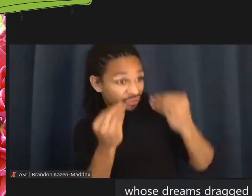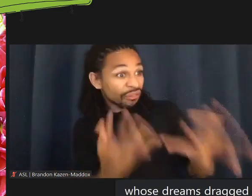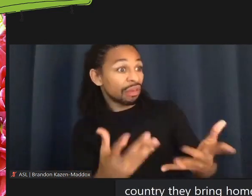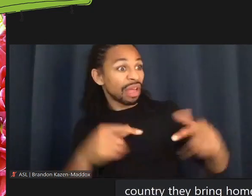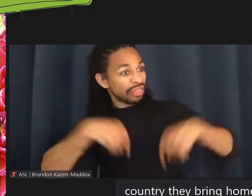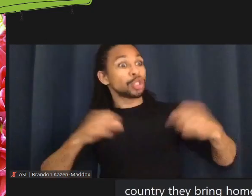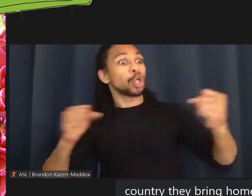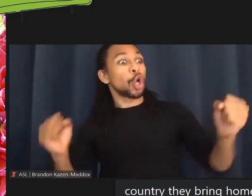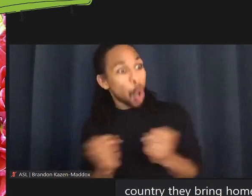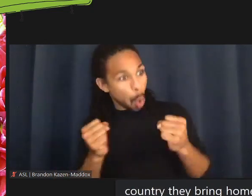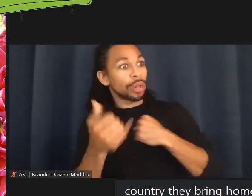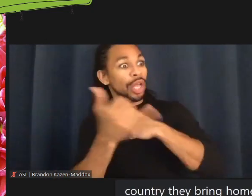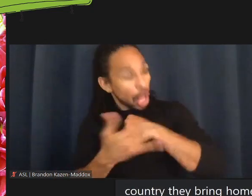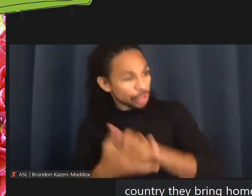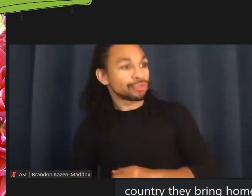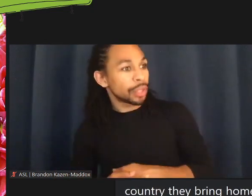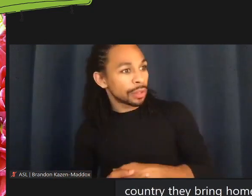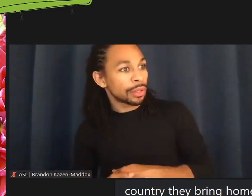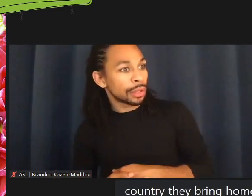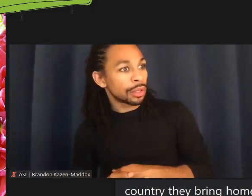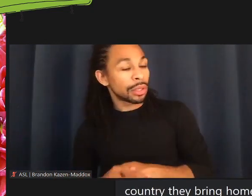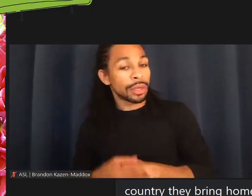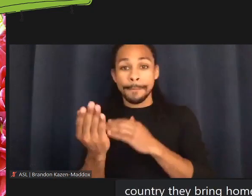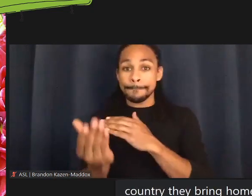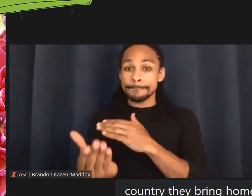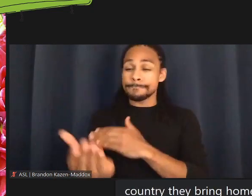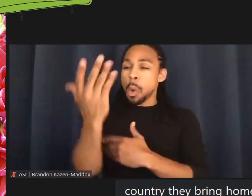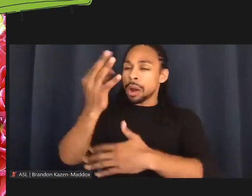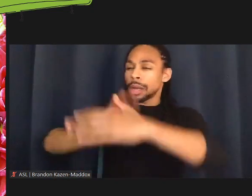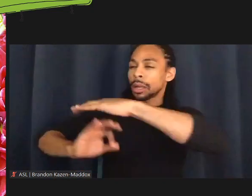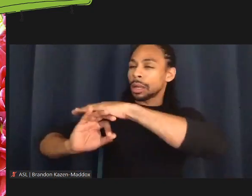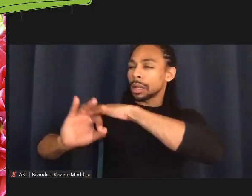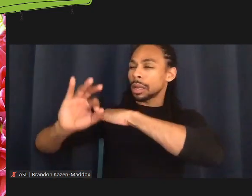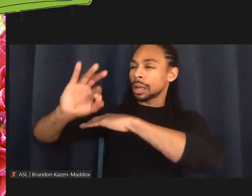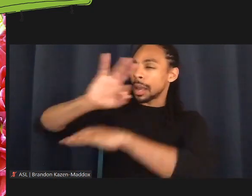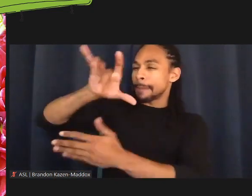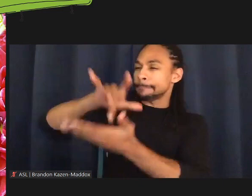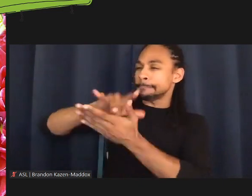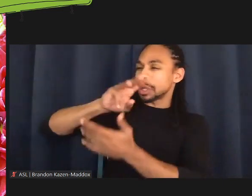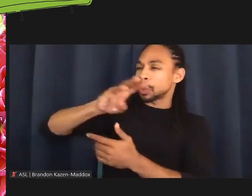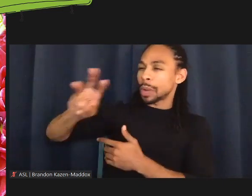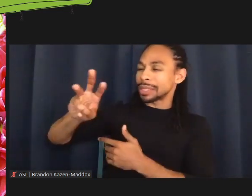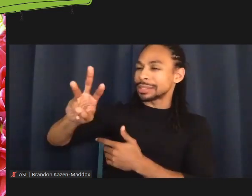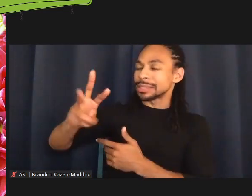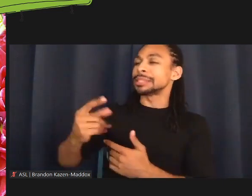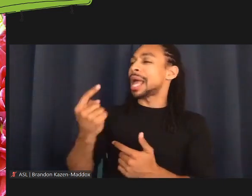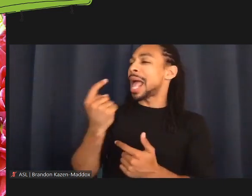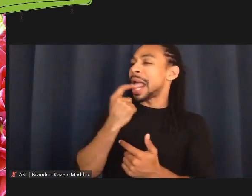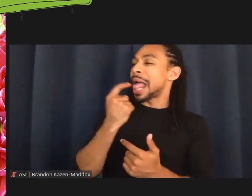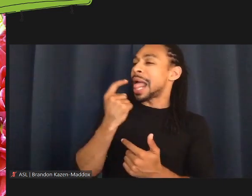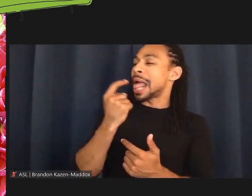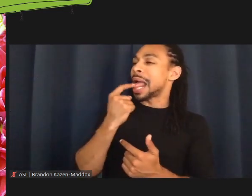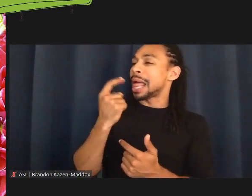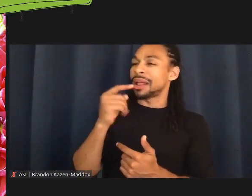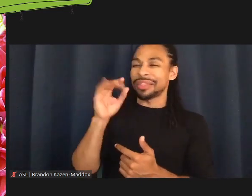country. Morning in the Midwest by taste bud.